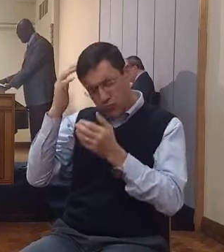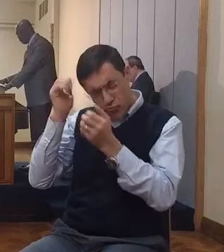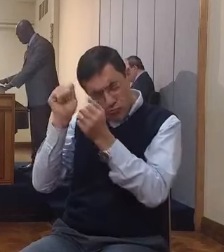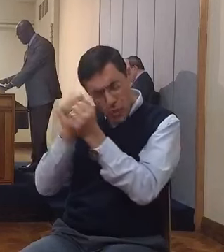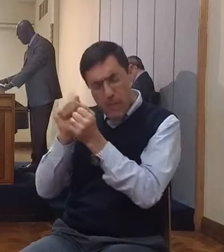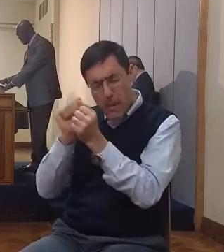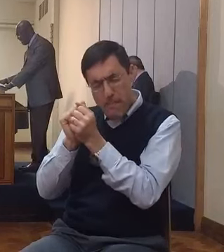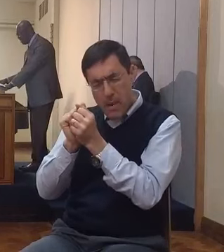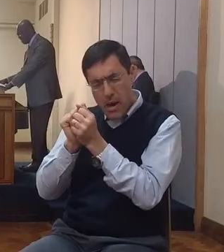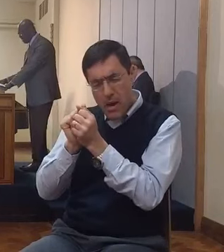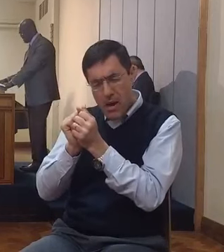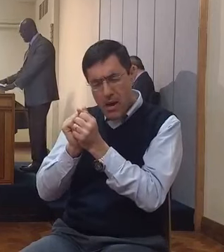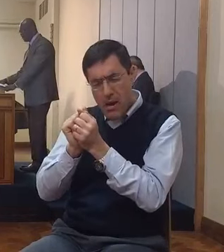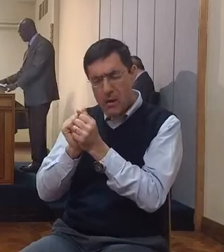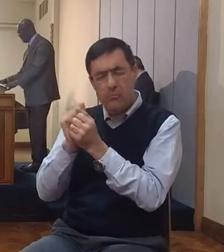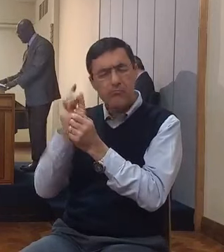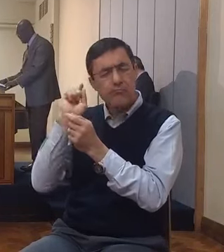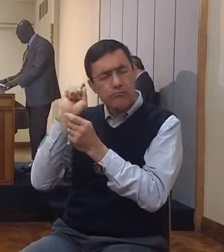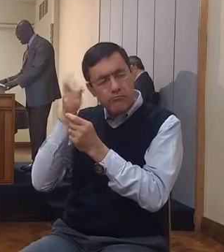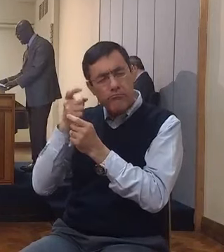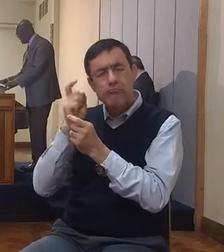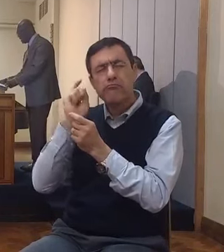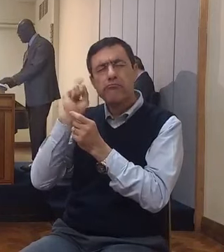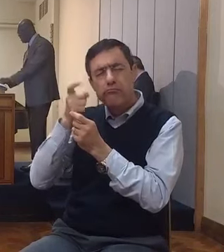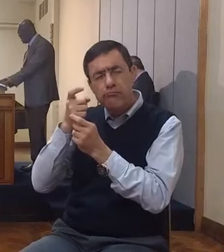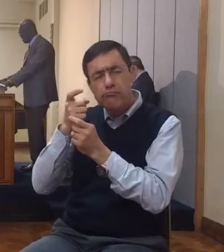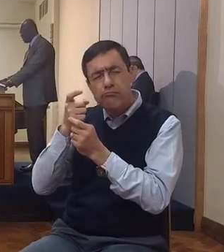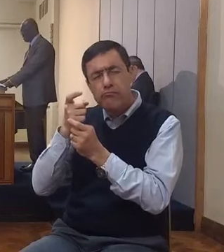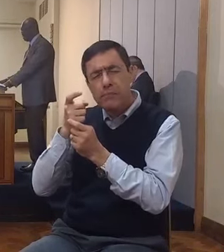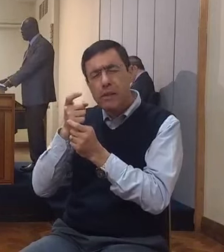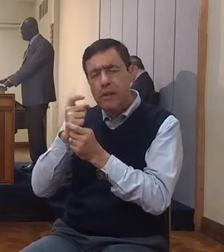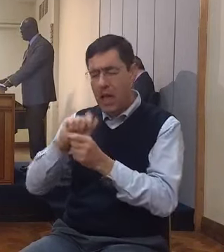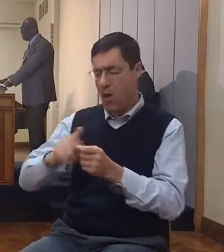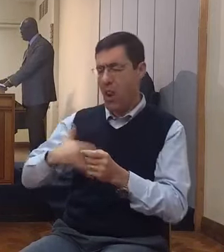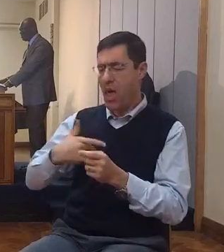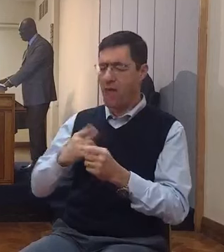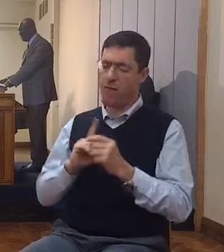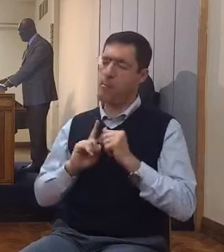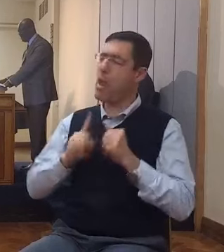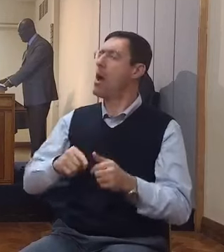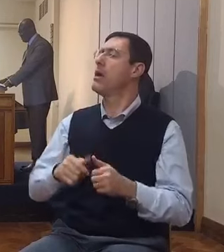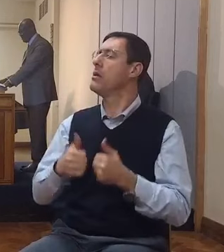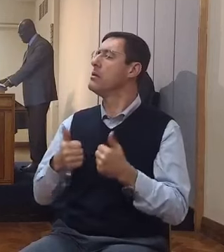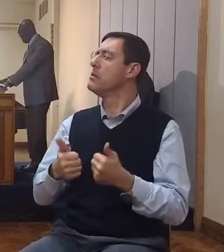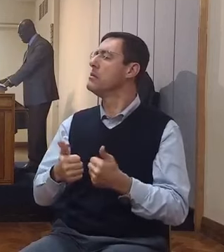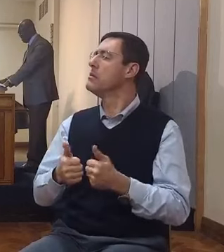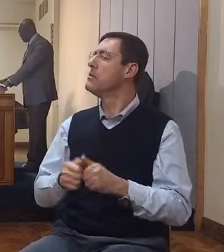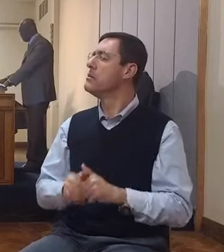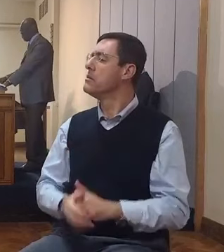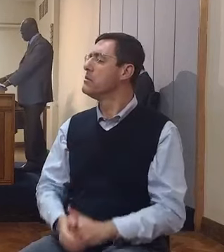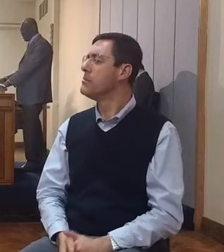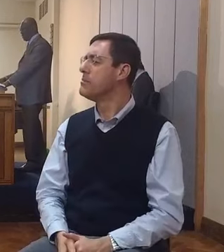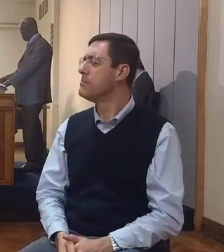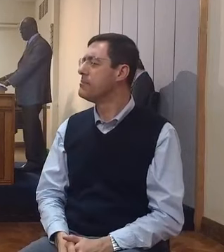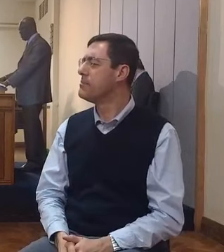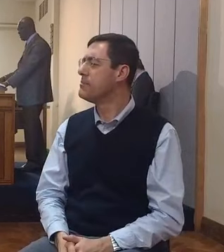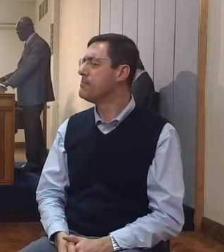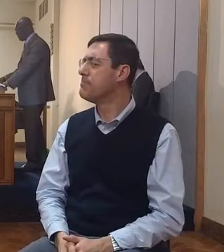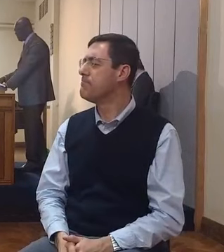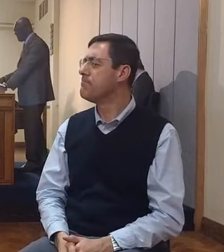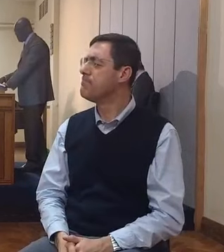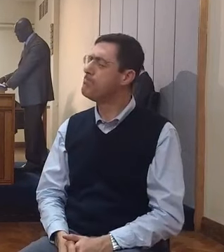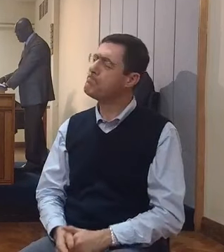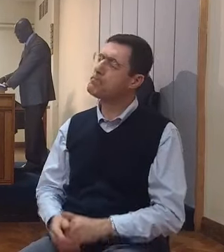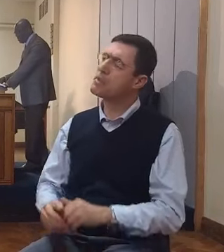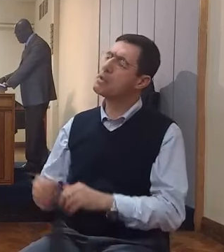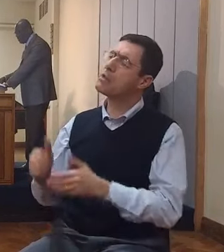might recall these things and apply them daily, Lord, as need be, to our lives. O gracious God, we thank